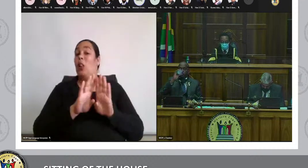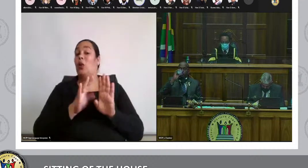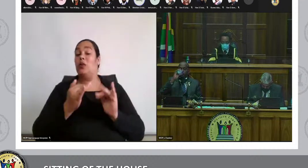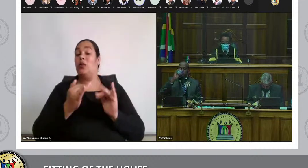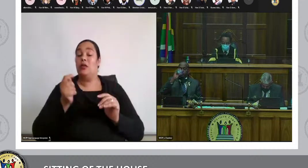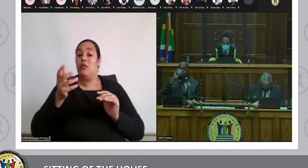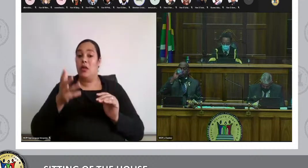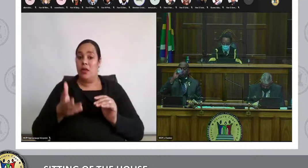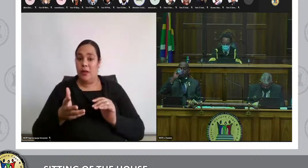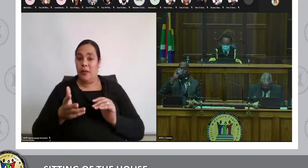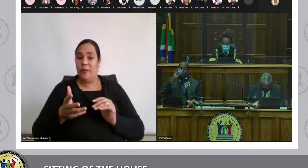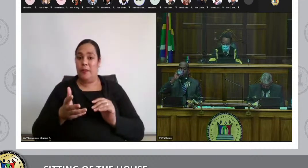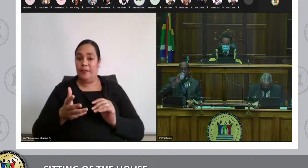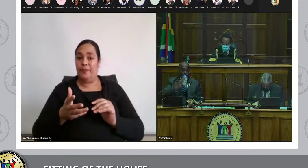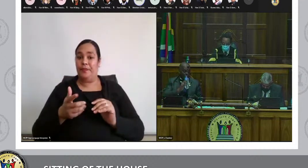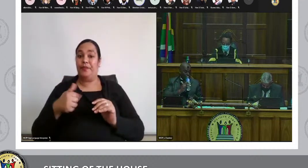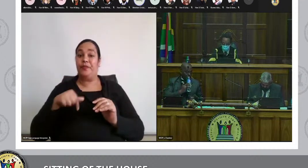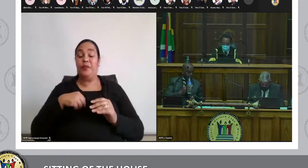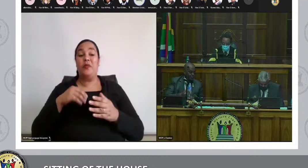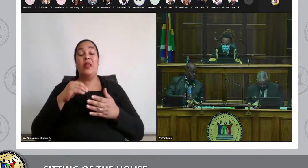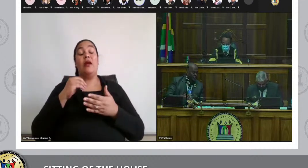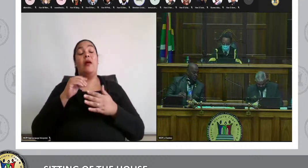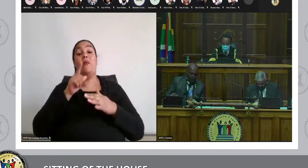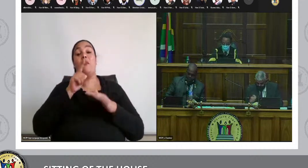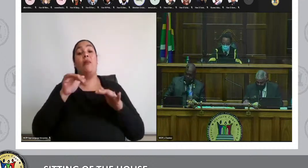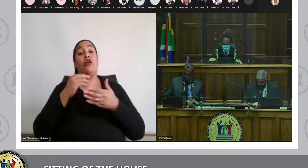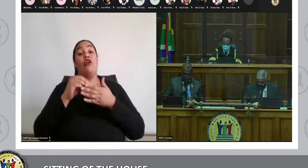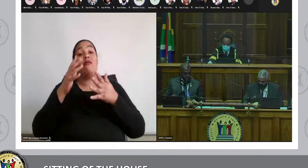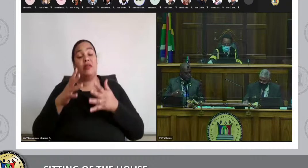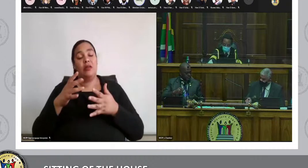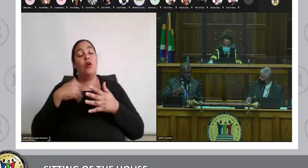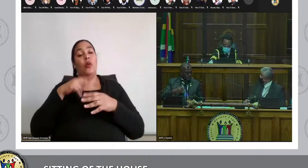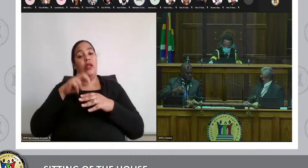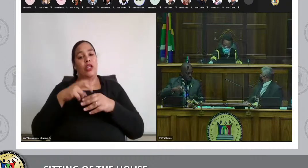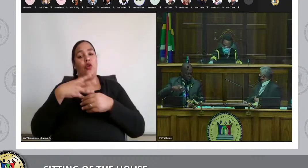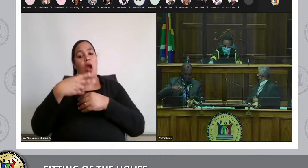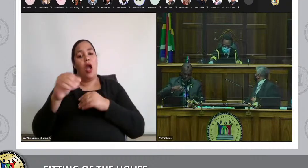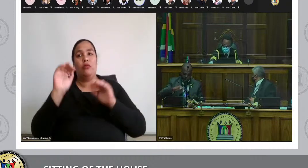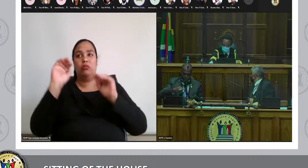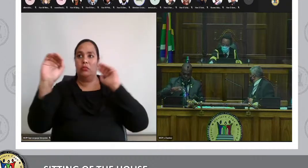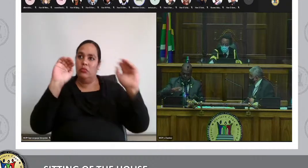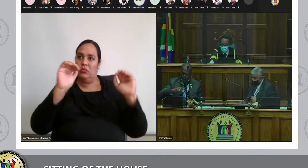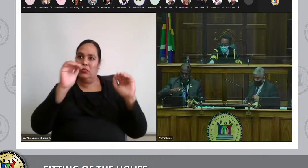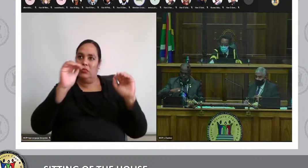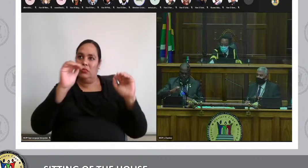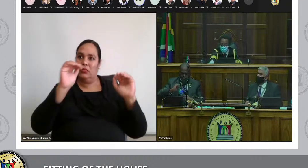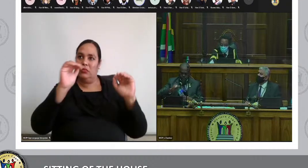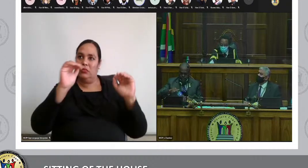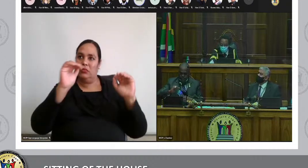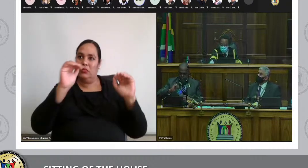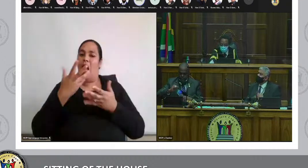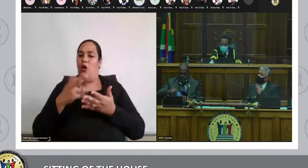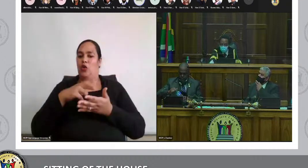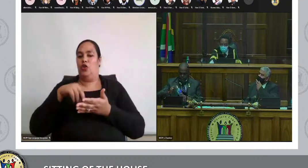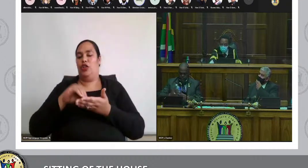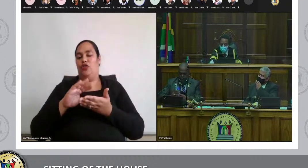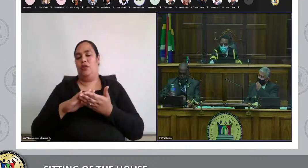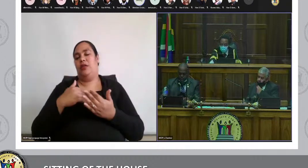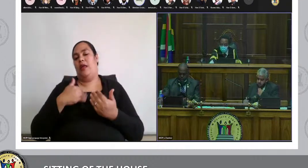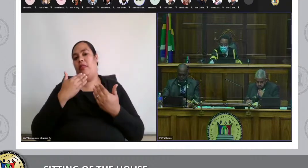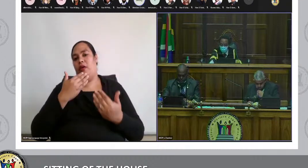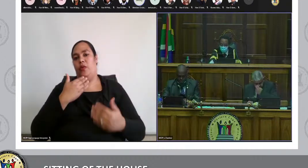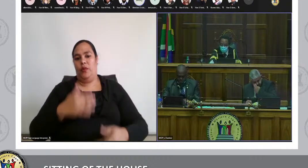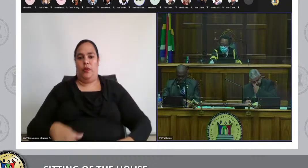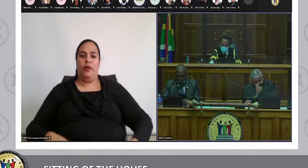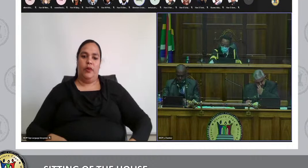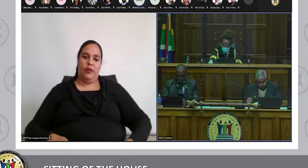our plea as public office bearers must be to go out and tell people to register to vaccinate. I thank you.